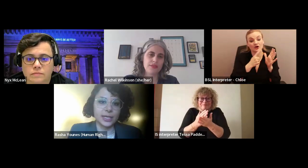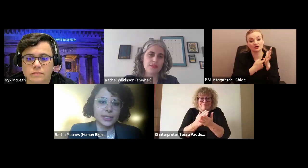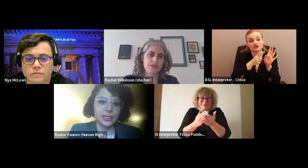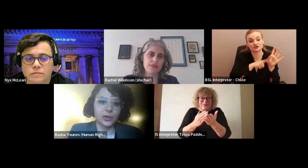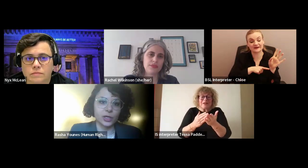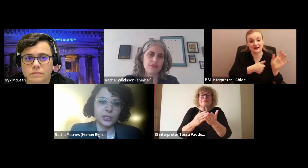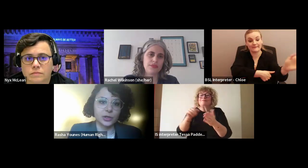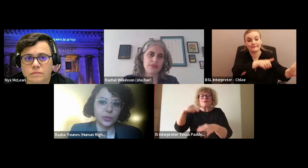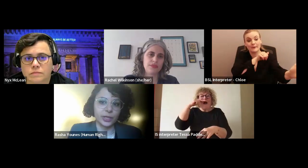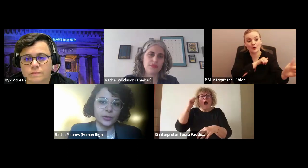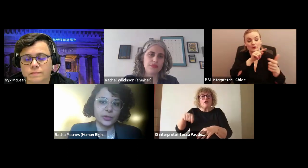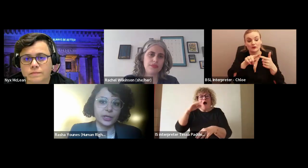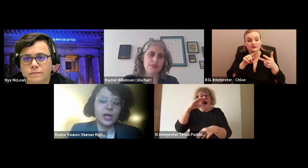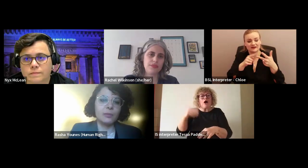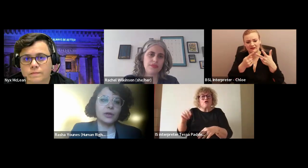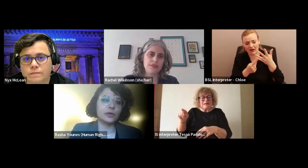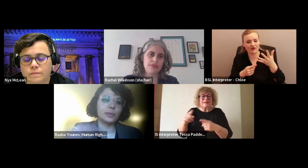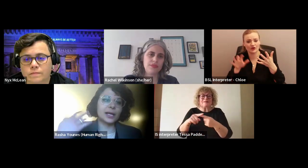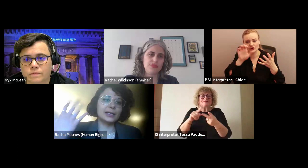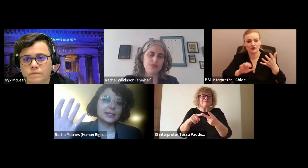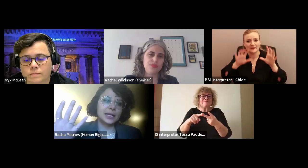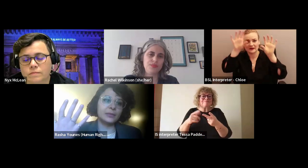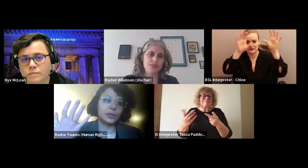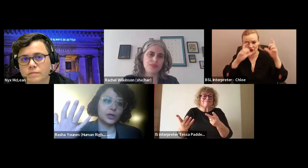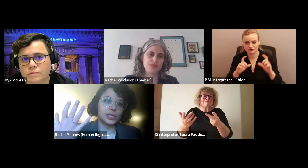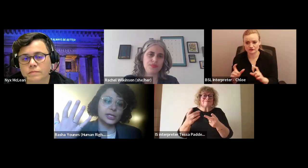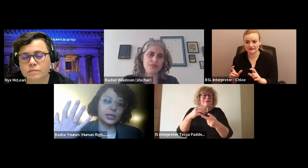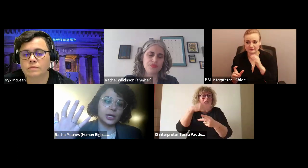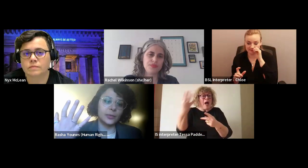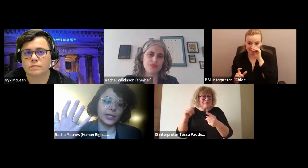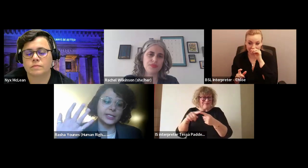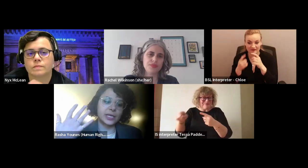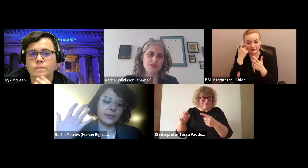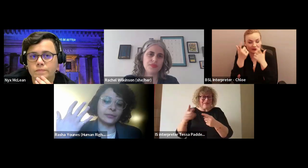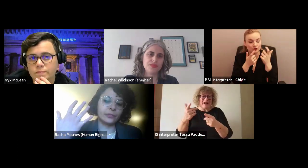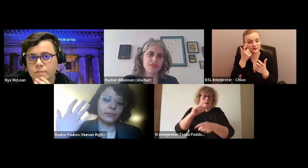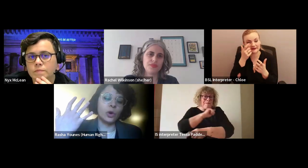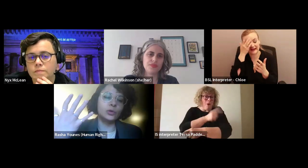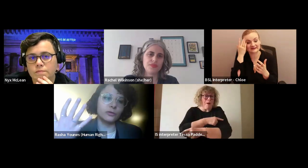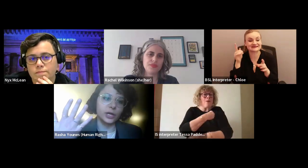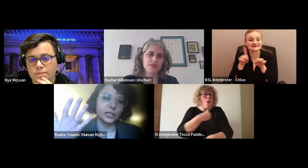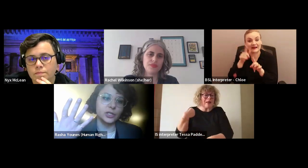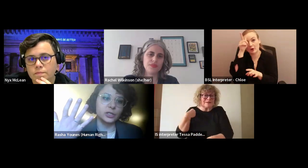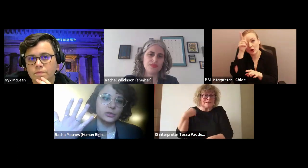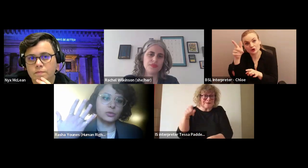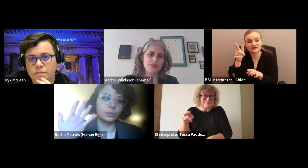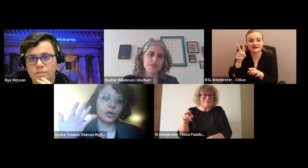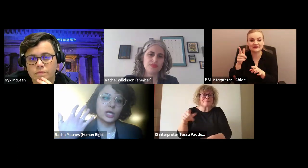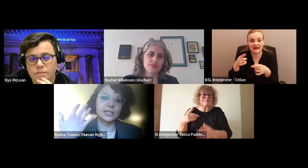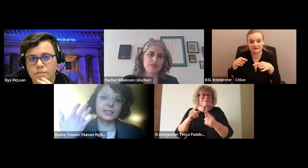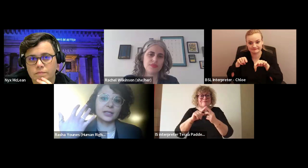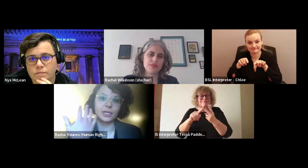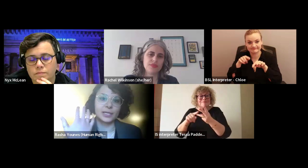other contexts across the European Union. But if we apply the same logic and the same mode of regulation